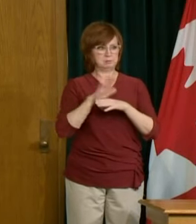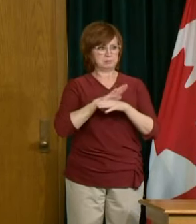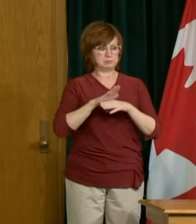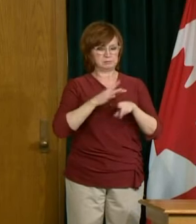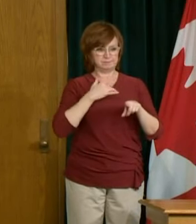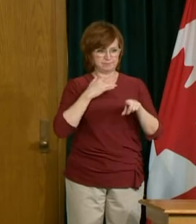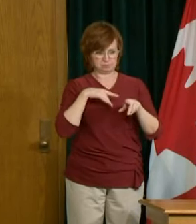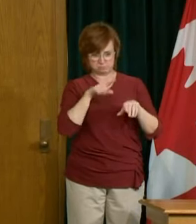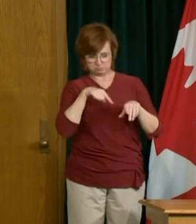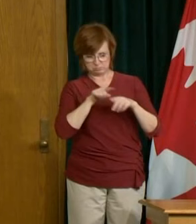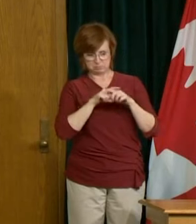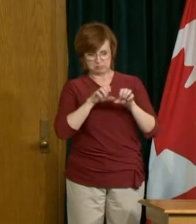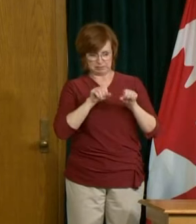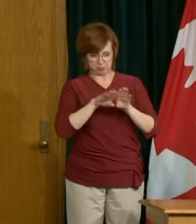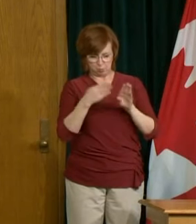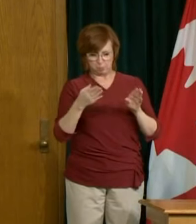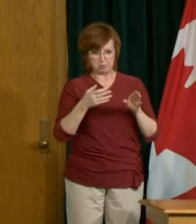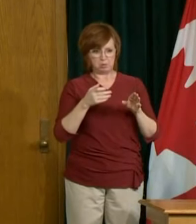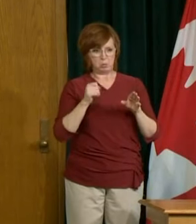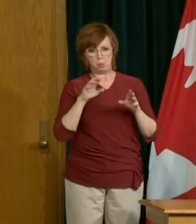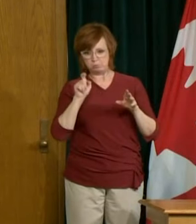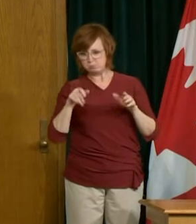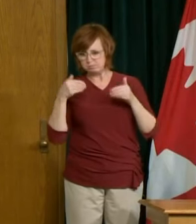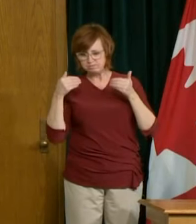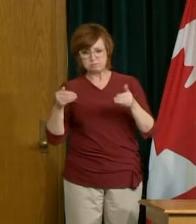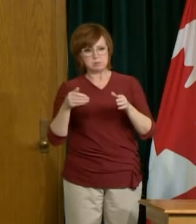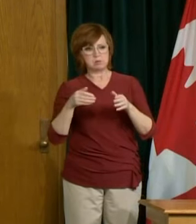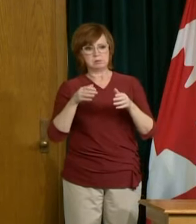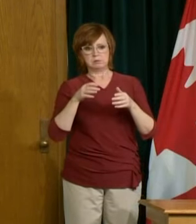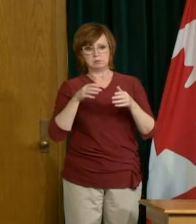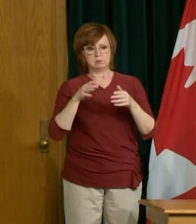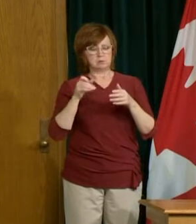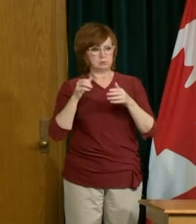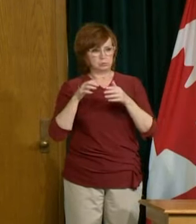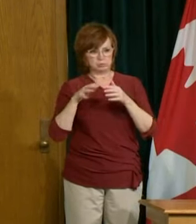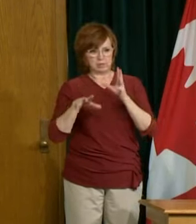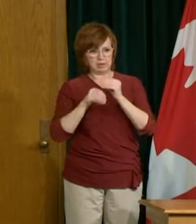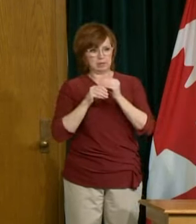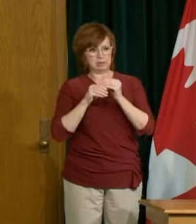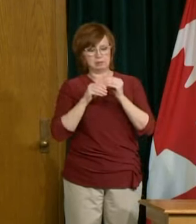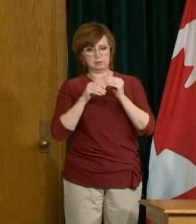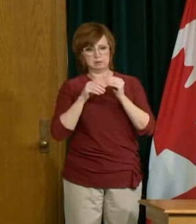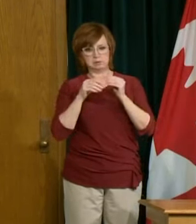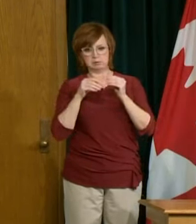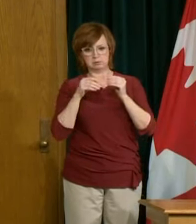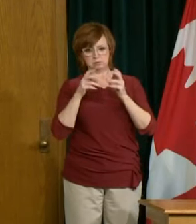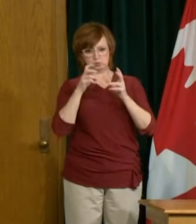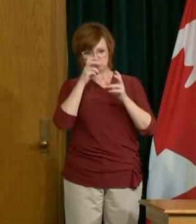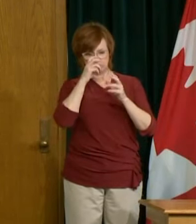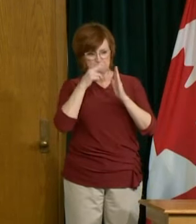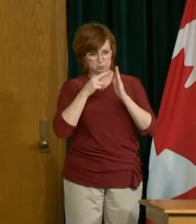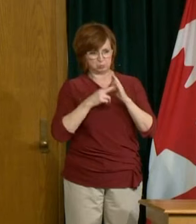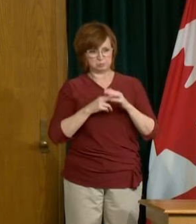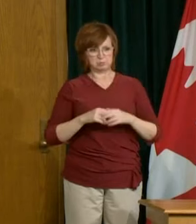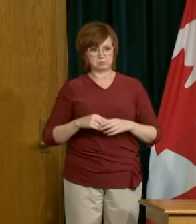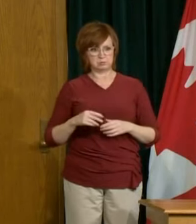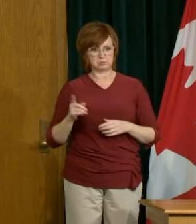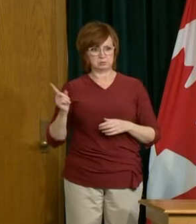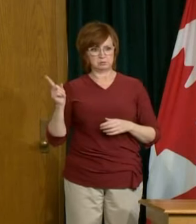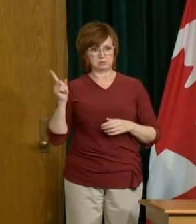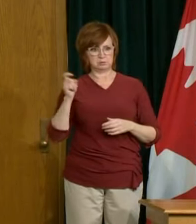either apply additional precautions or may have to temporarily suspend their operations while that is brought under control. Follow up,